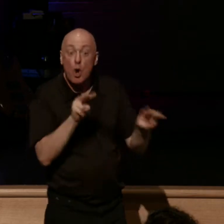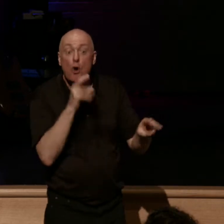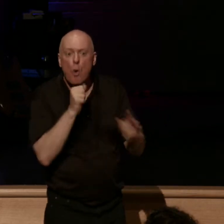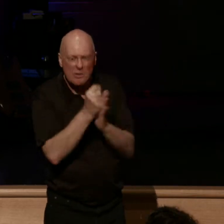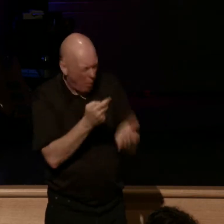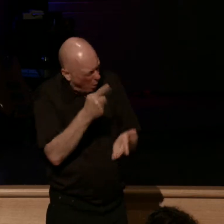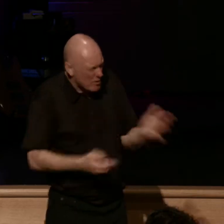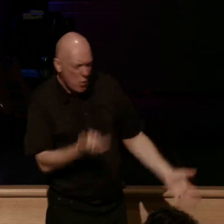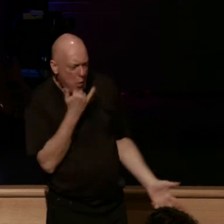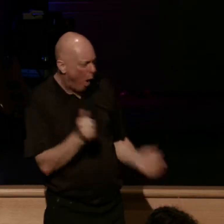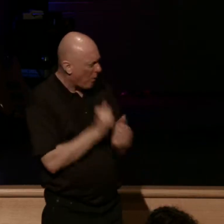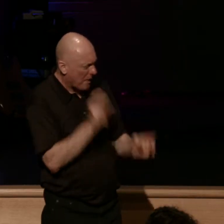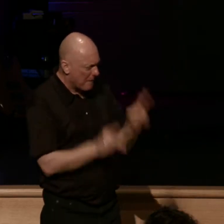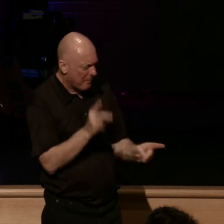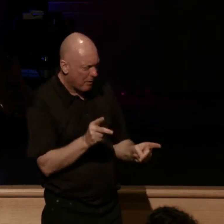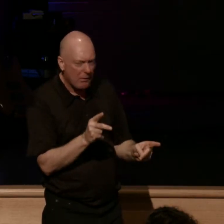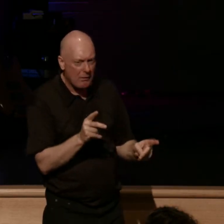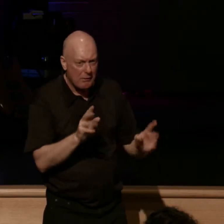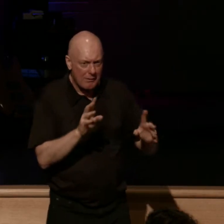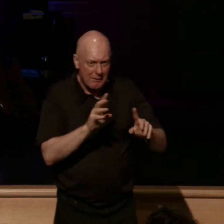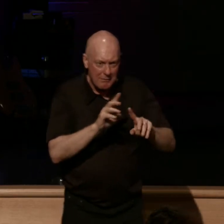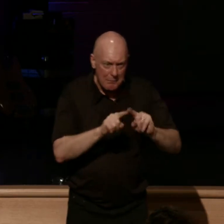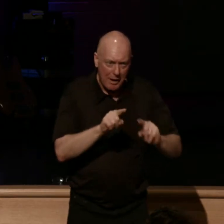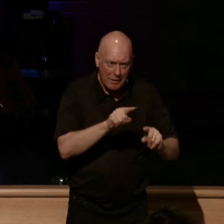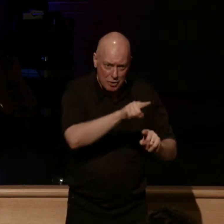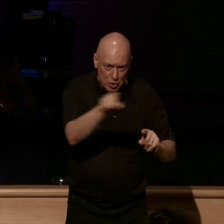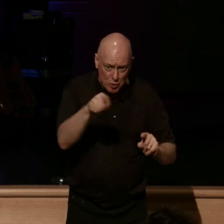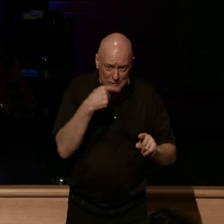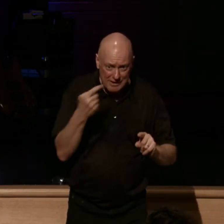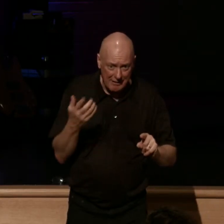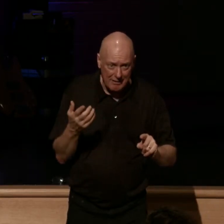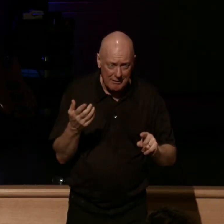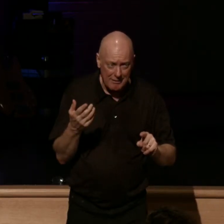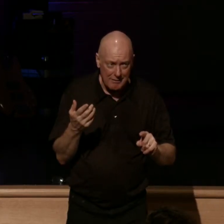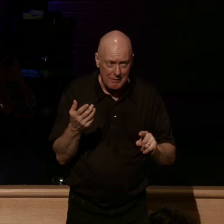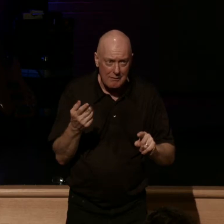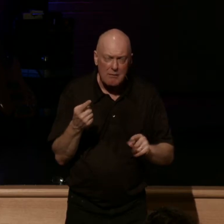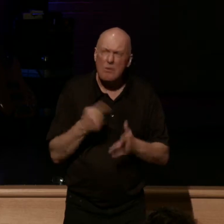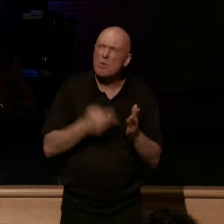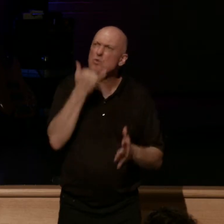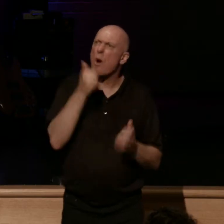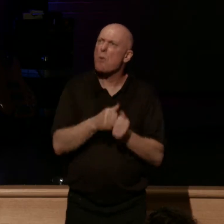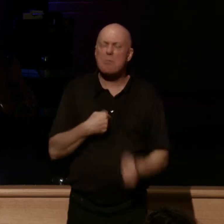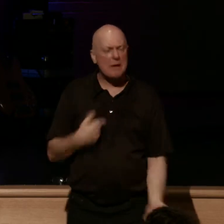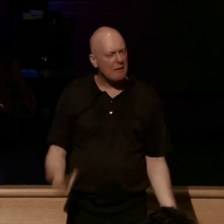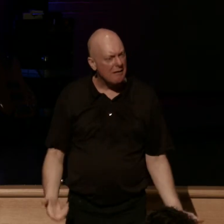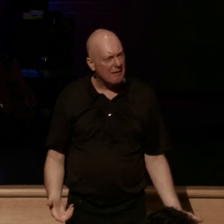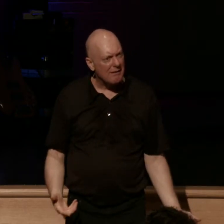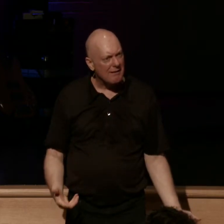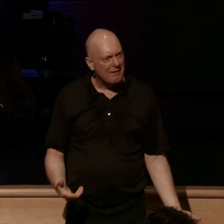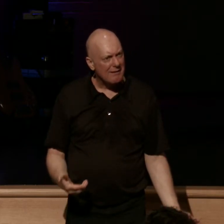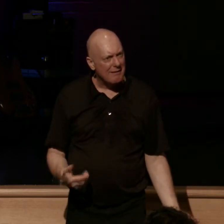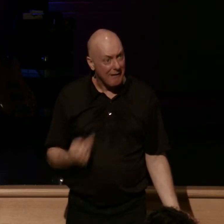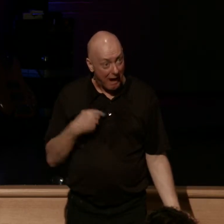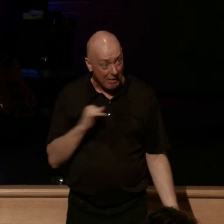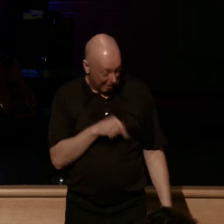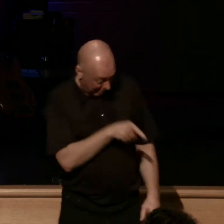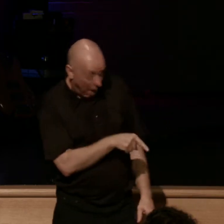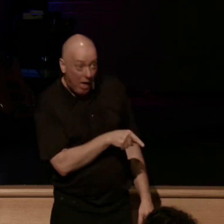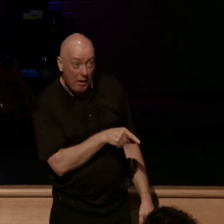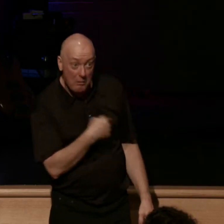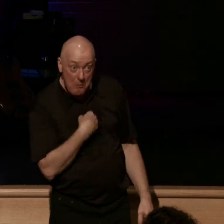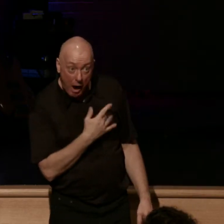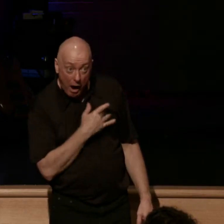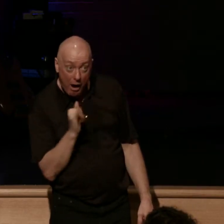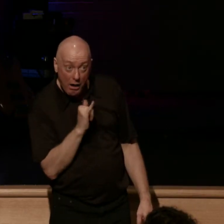what's wrong with the people? But the wise person right now looks at my own heart and says, what's wrong with me? am I like that? Is